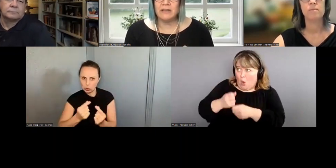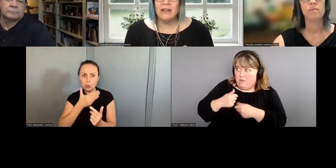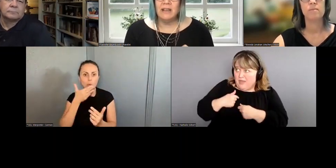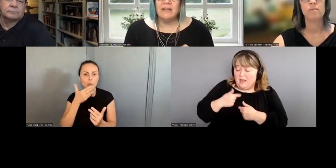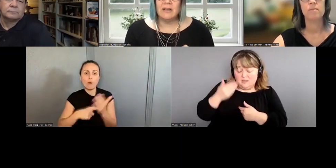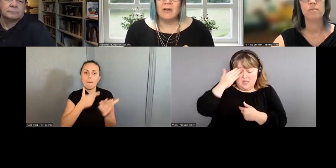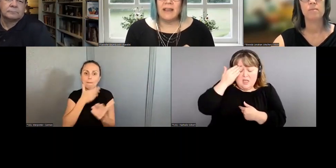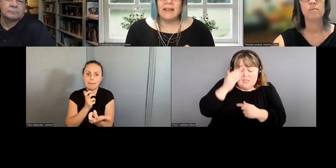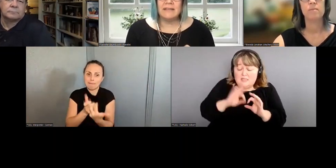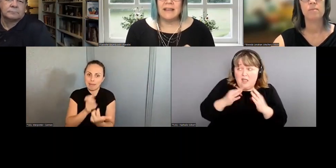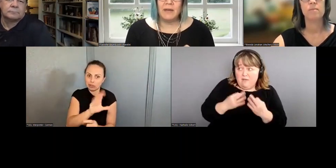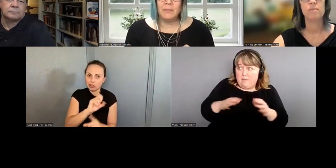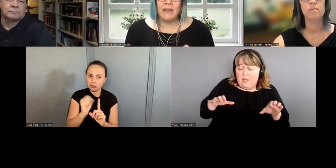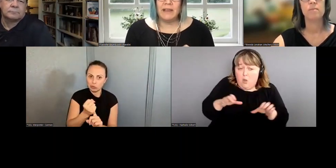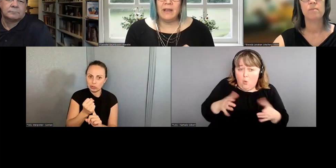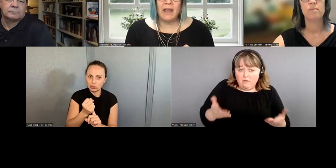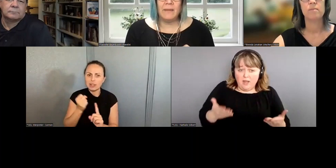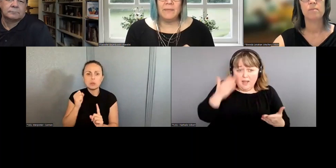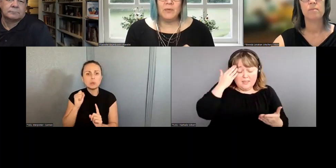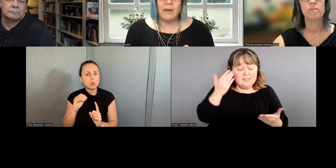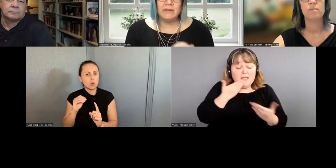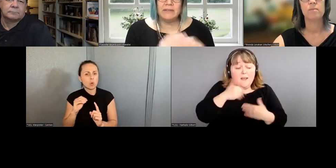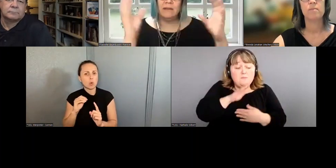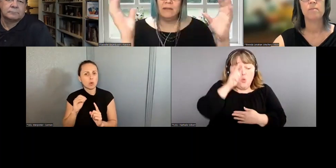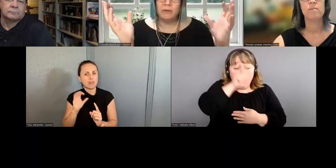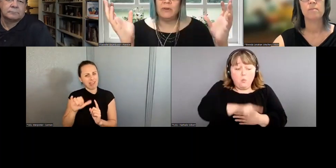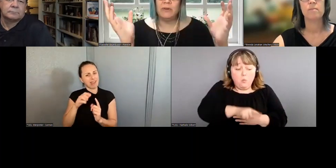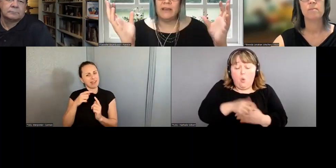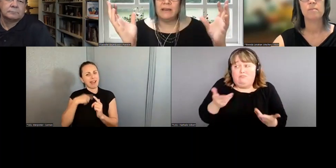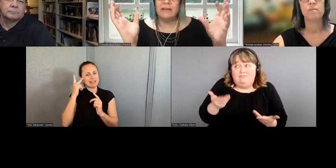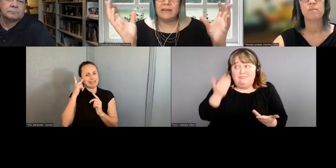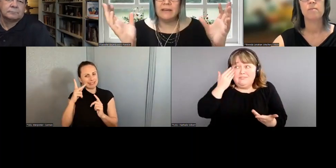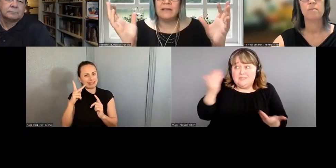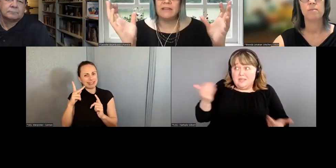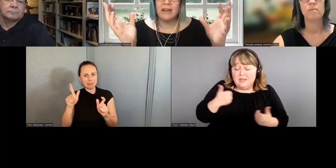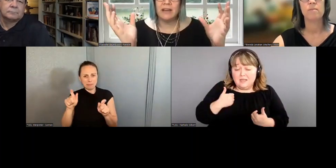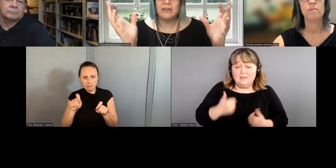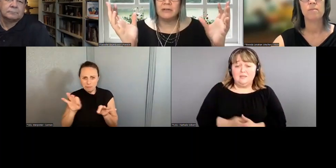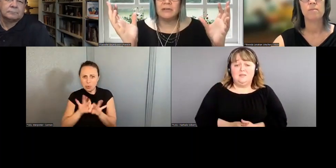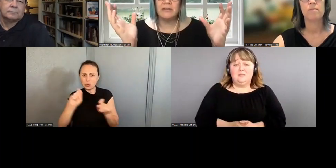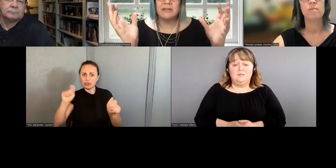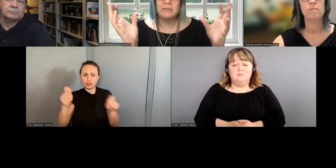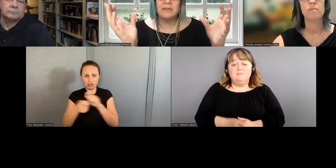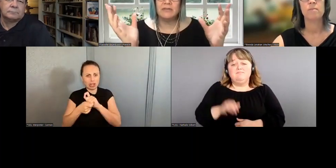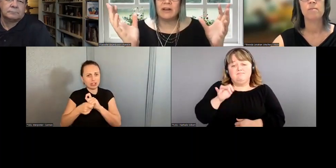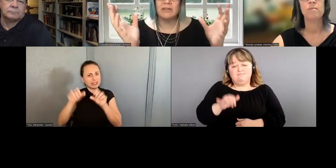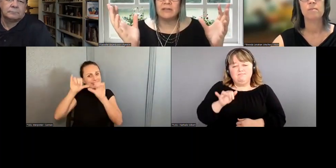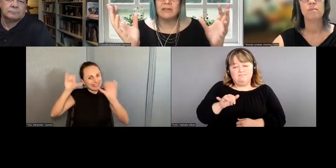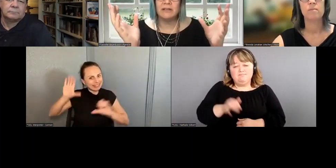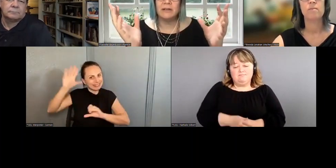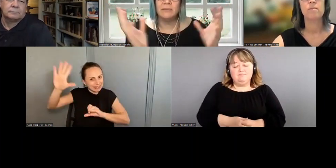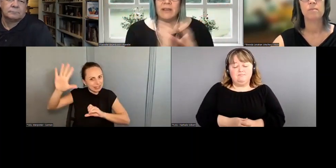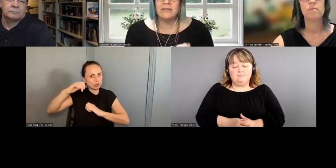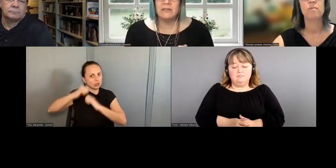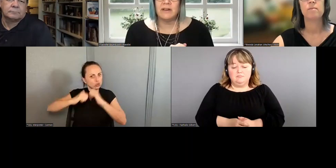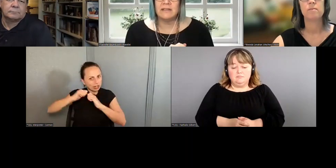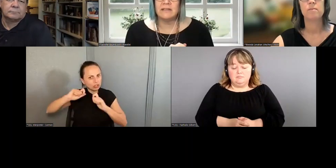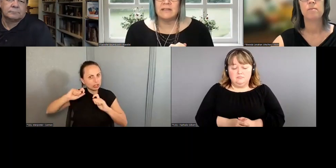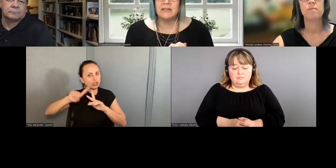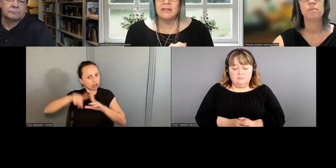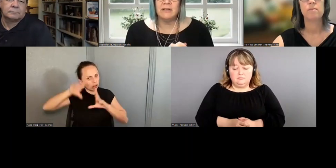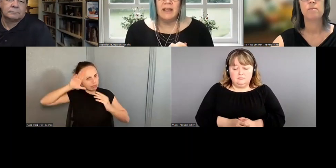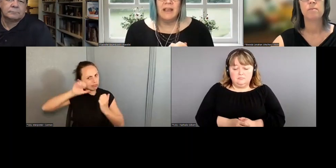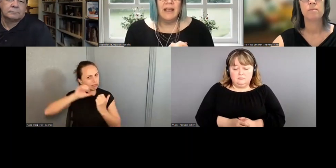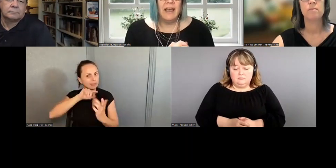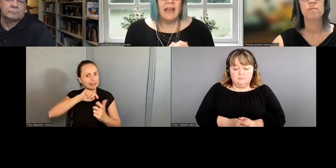situation. So I guess that would be where I would see we really need to change those systems and structures to begin to address this